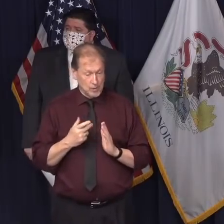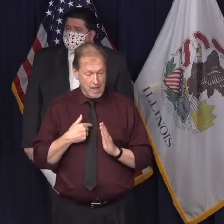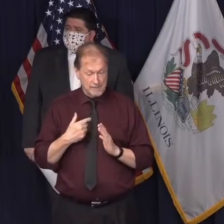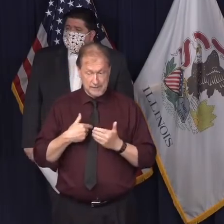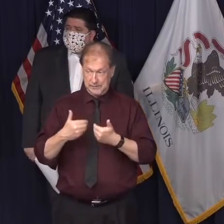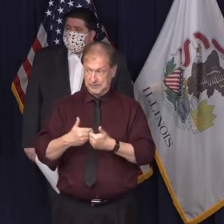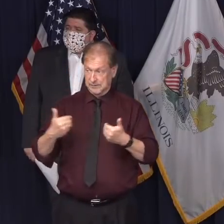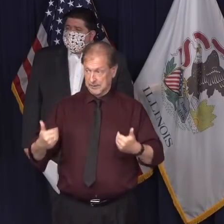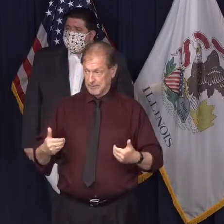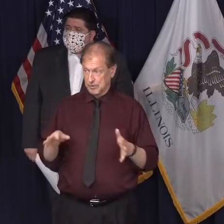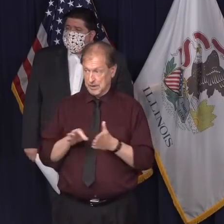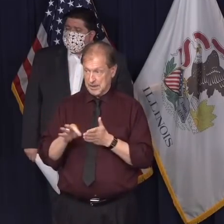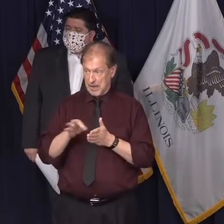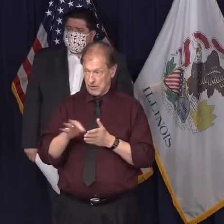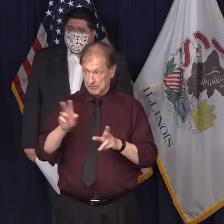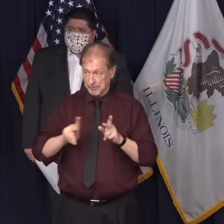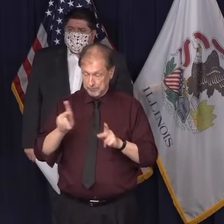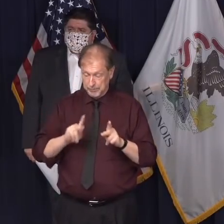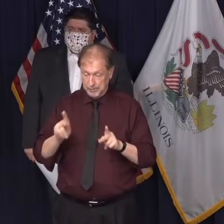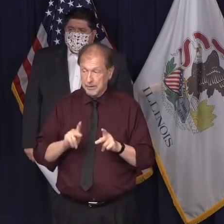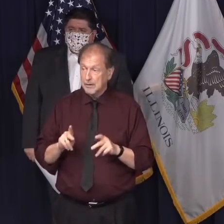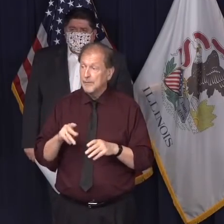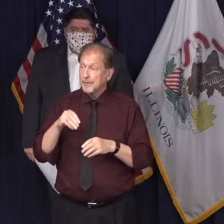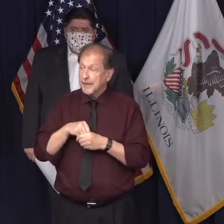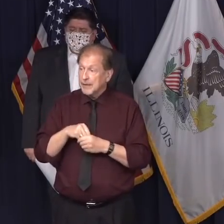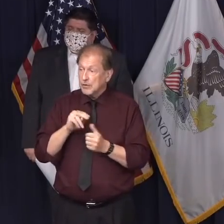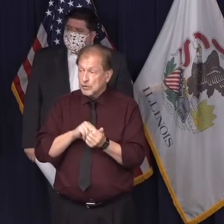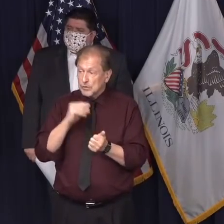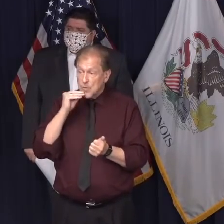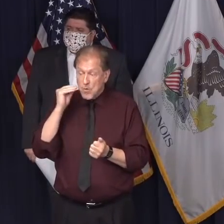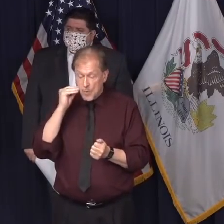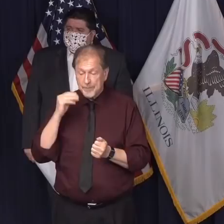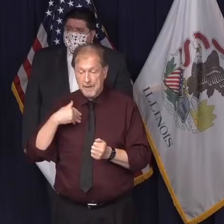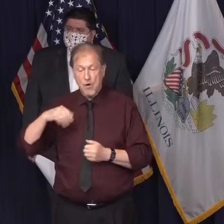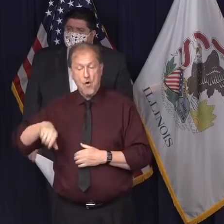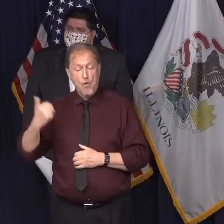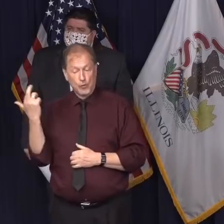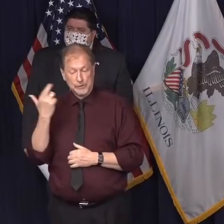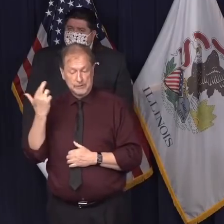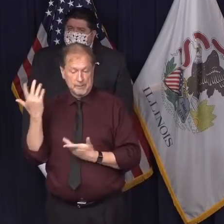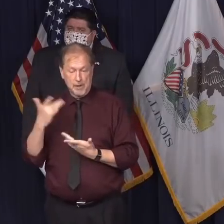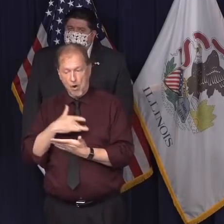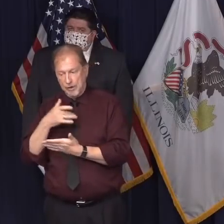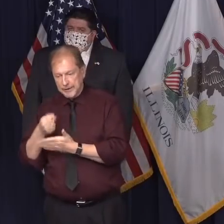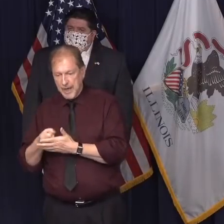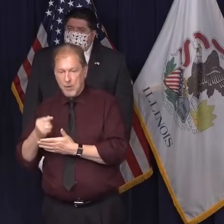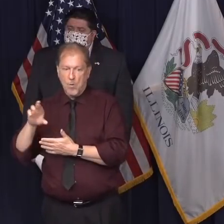subset of people who have died in nursing homes during this time of unrelated illnesses?